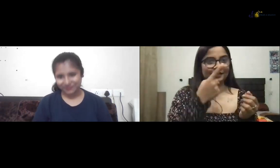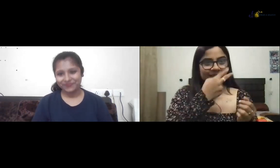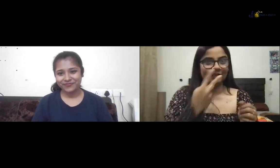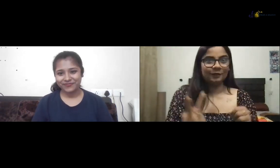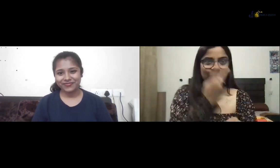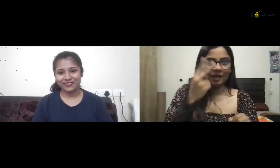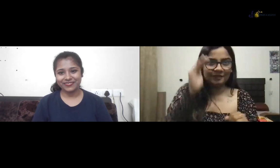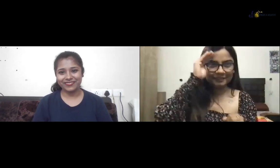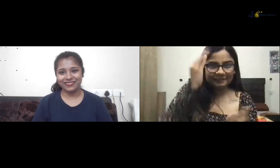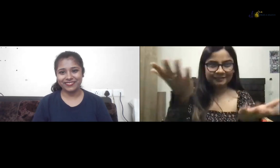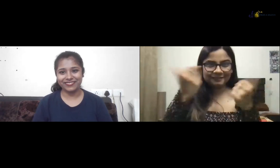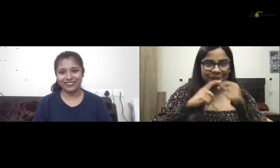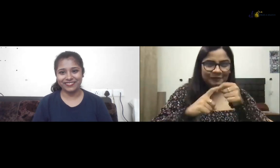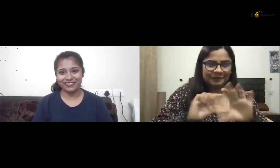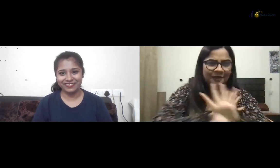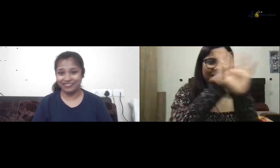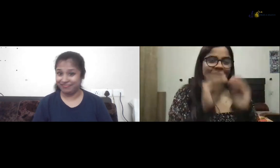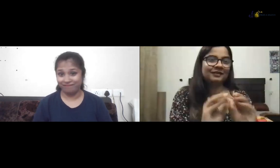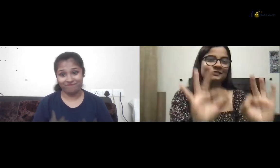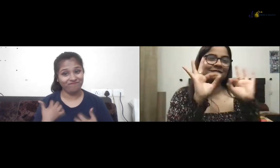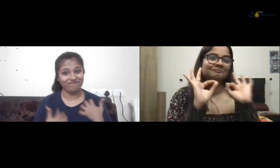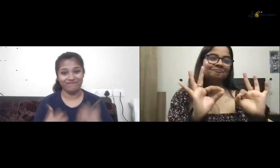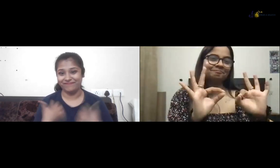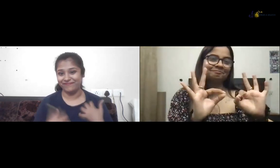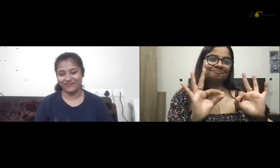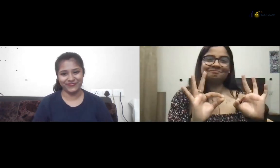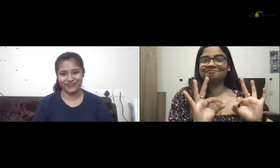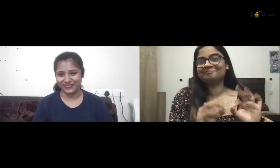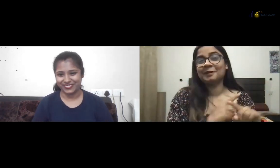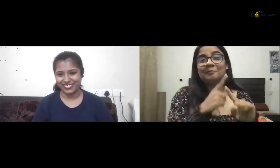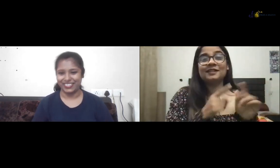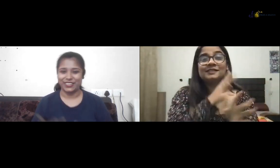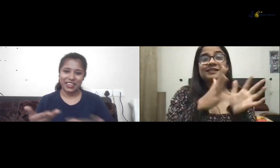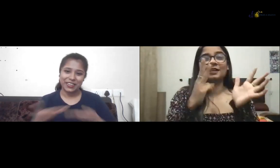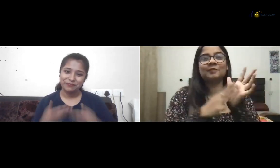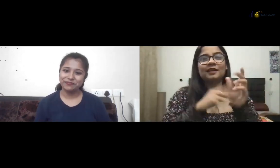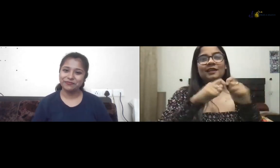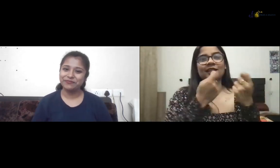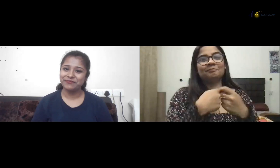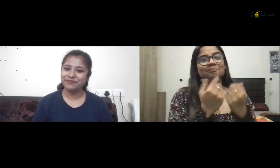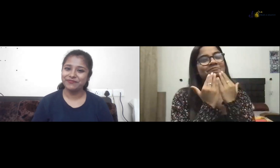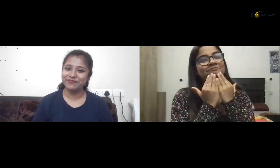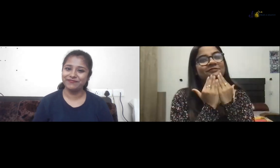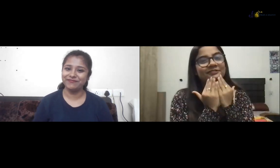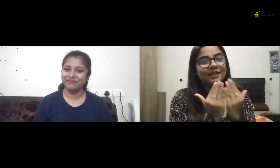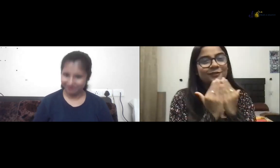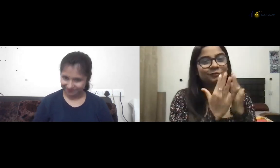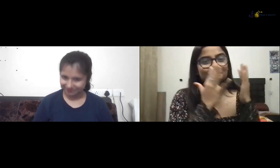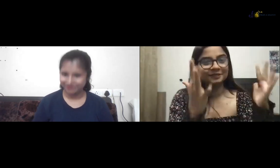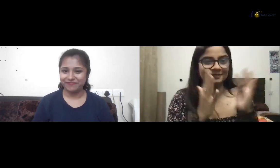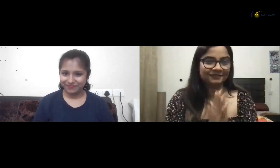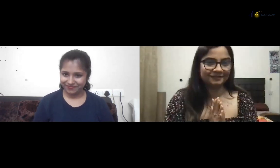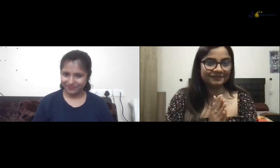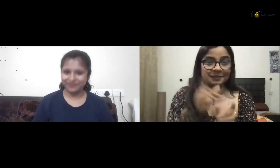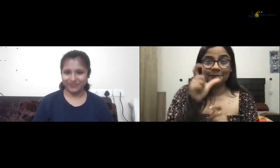So I would like to thank you, Nikita, for being a mentor for completely 2 hours. Thank you so much. And also Sign Medium